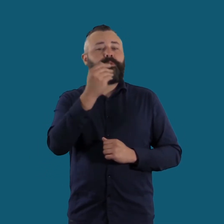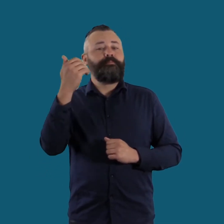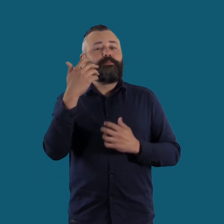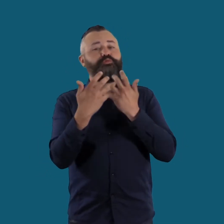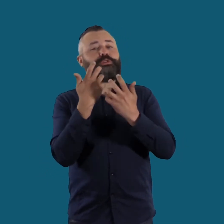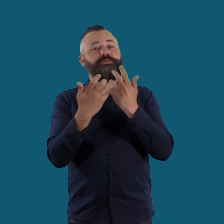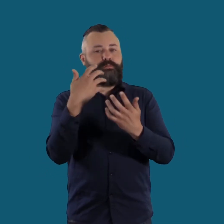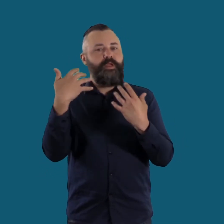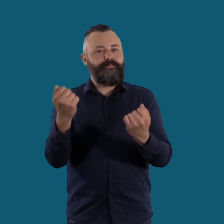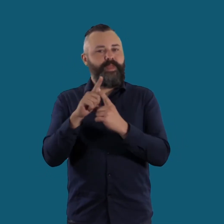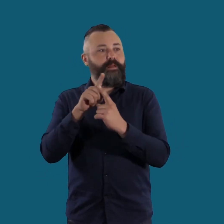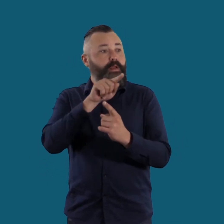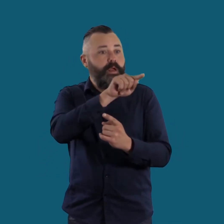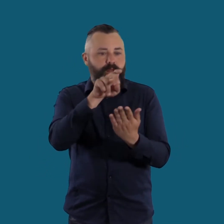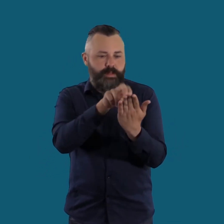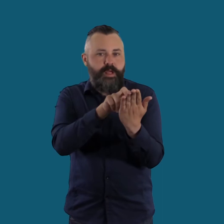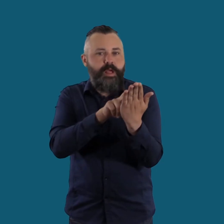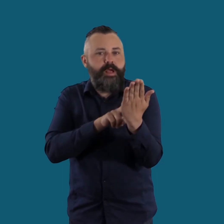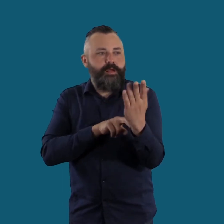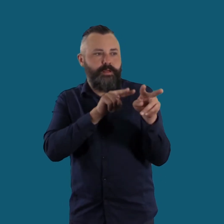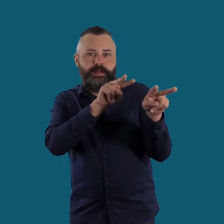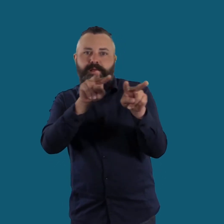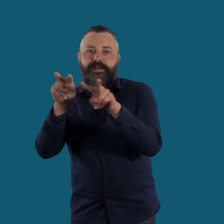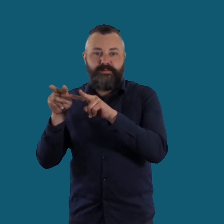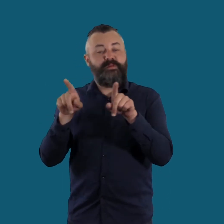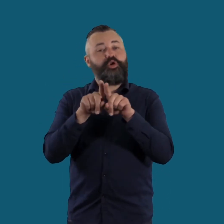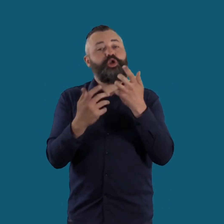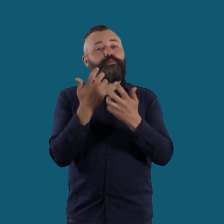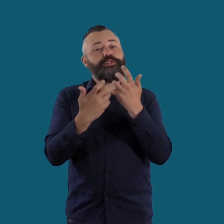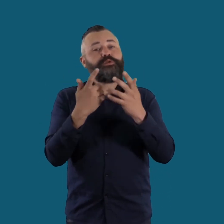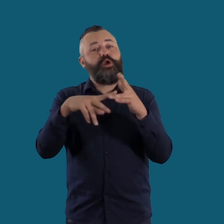Some universities have monitoring programs, such as the University of Wollongong,